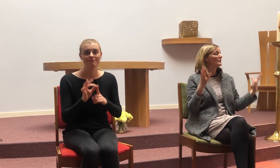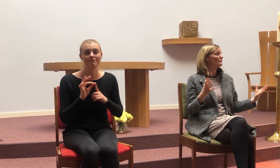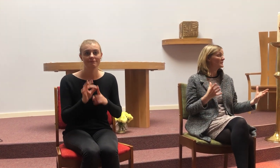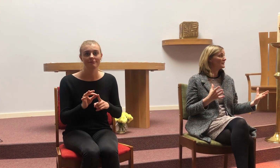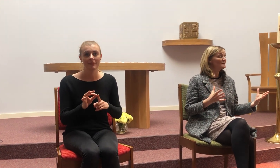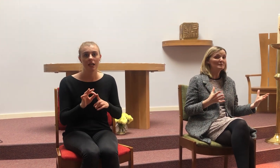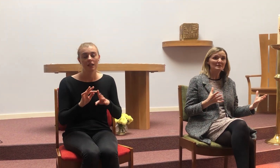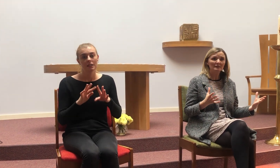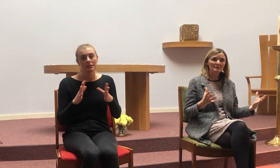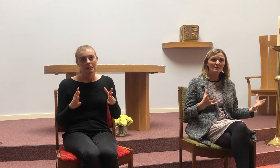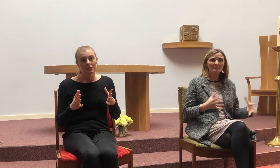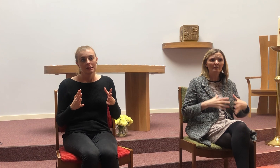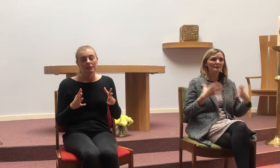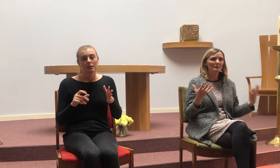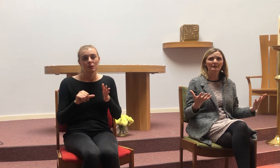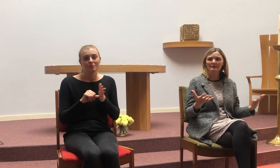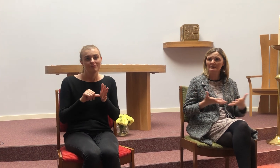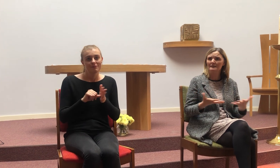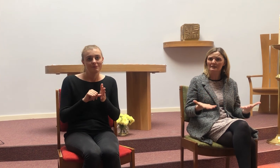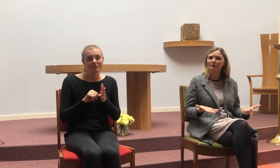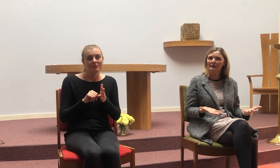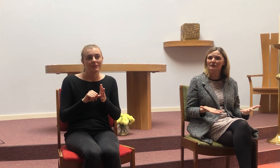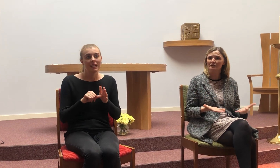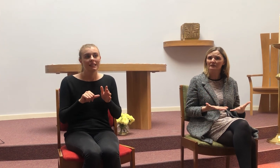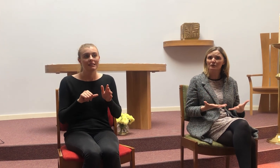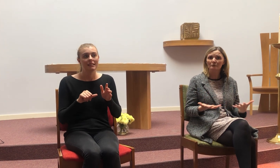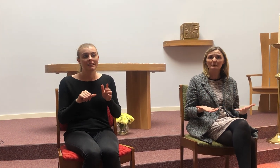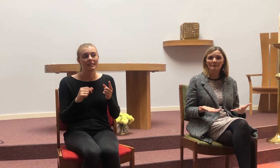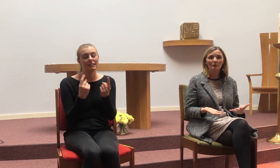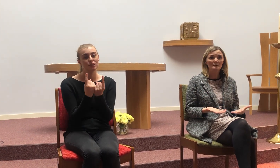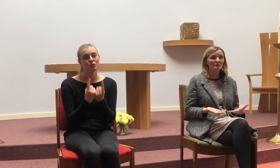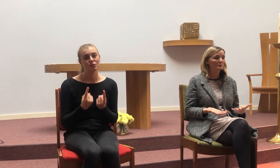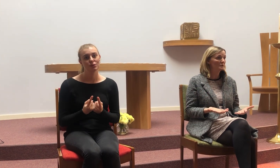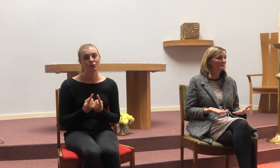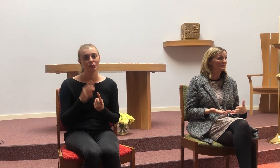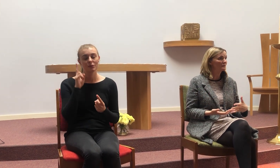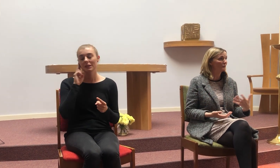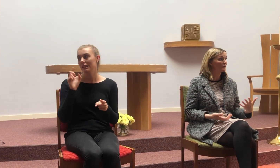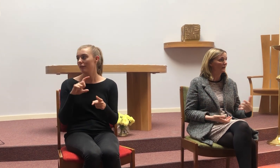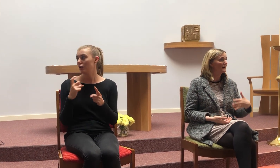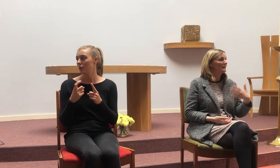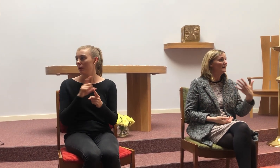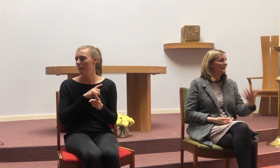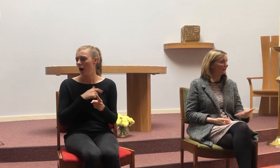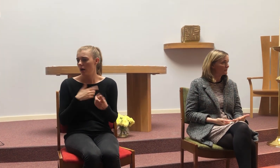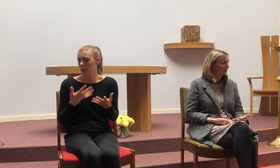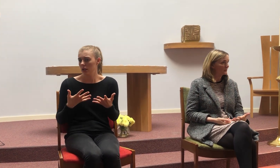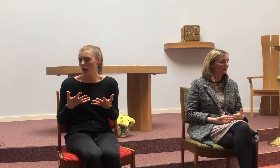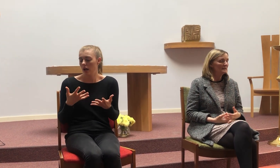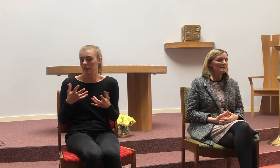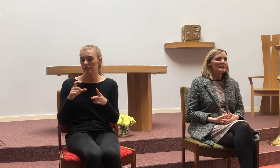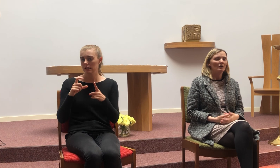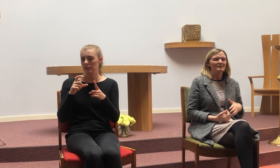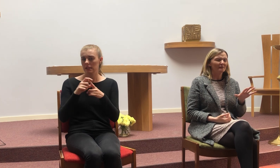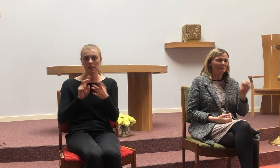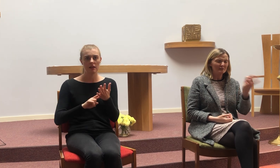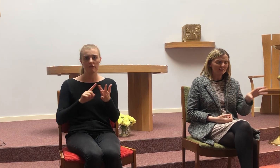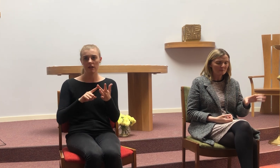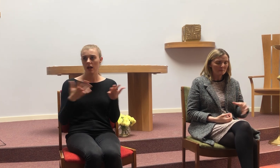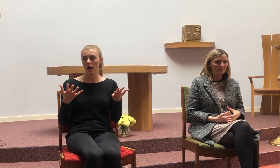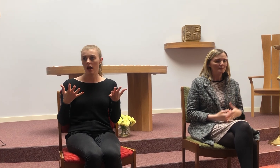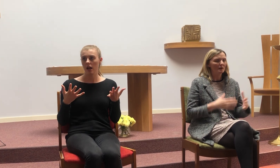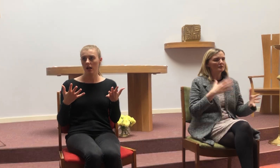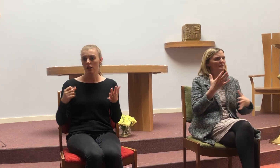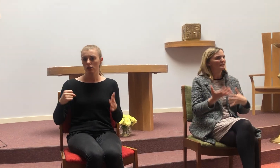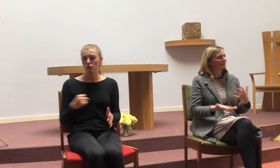an outcry from the deaf community at the time. They kind of went like, this is Deaf Village and there should be employment opportunities for hearing people, for